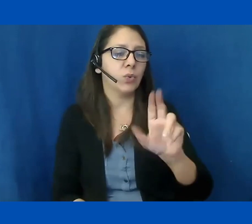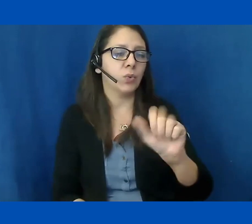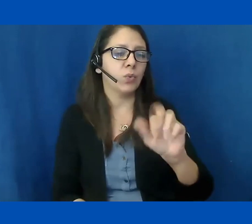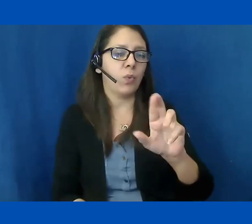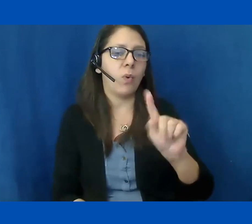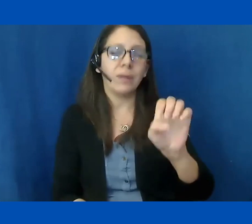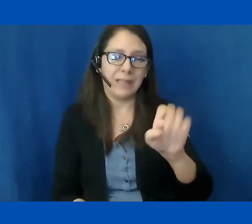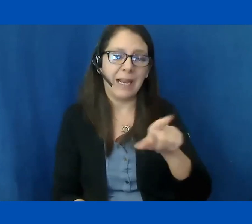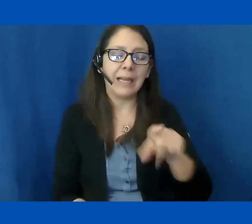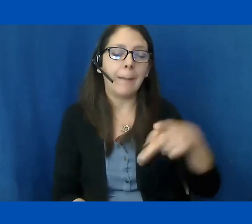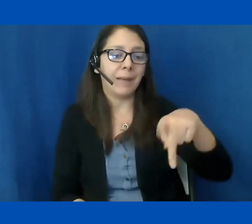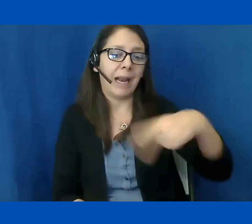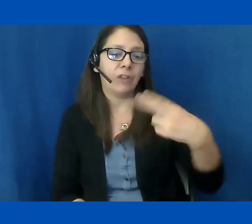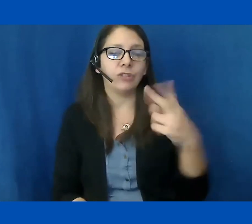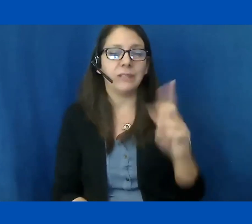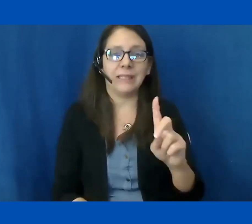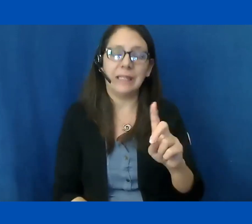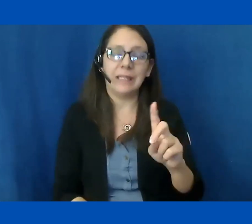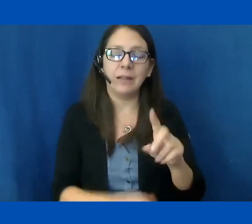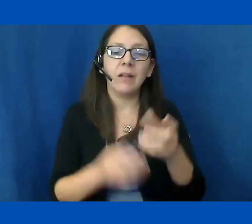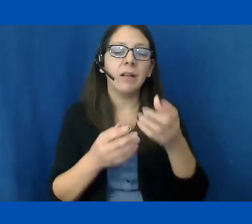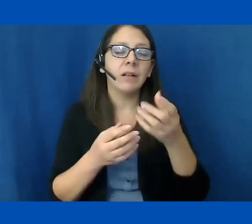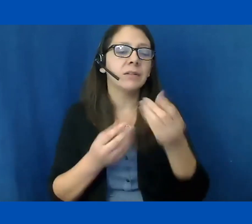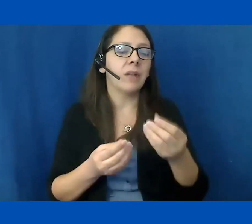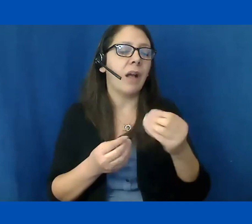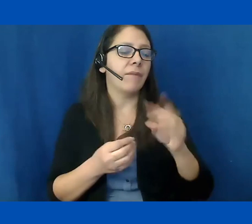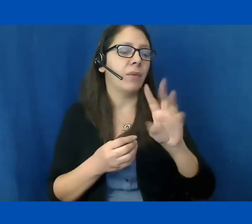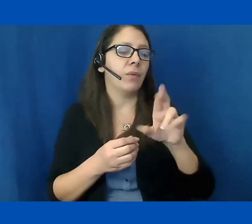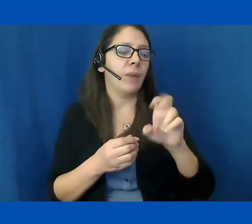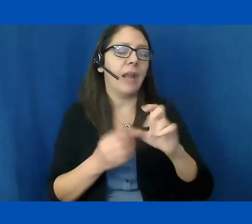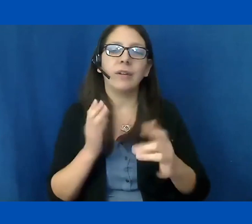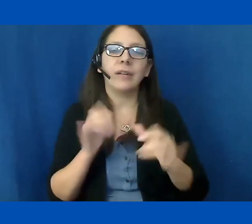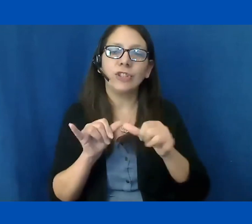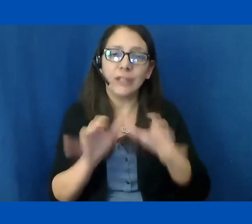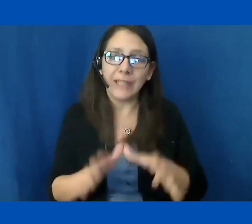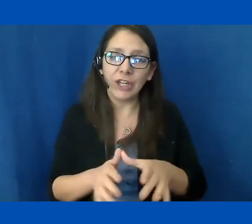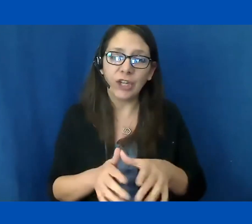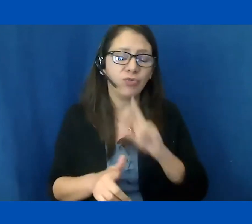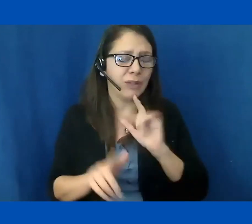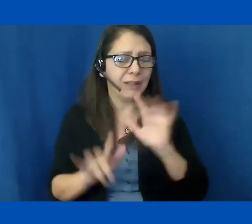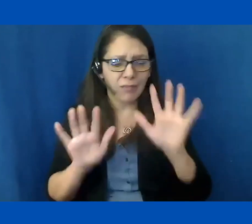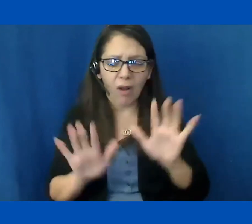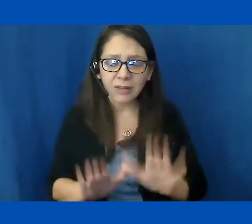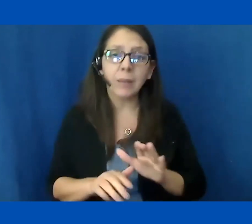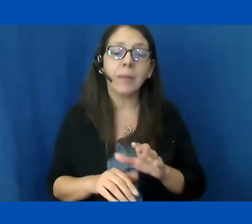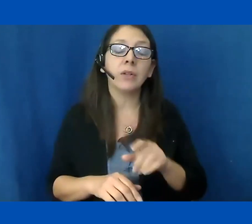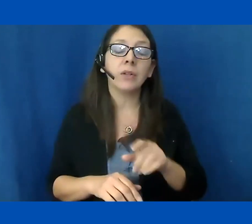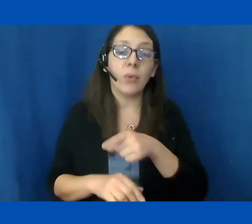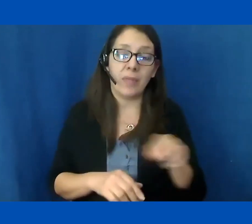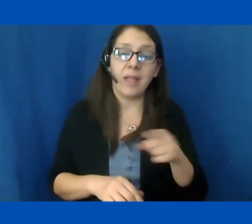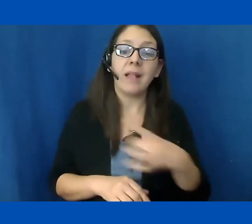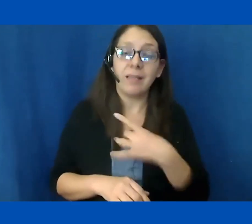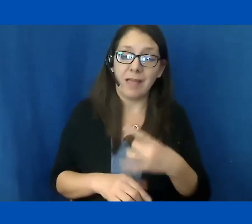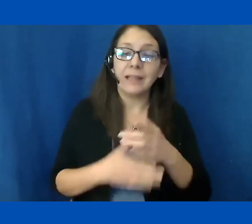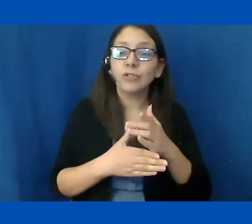software engineer. Awesome dude. And I must say that they like sharing, you know, because I